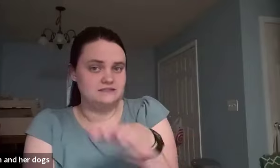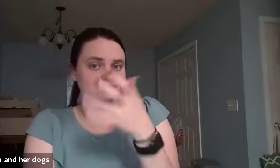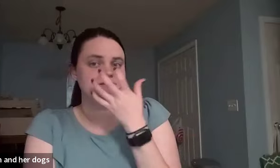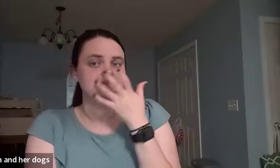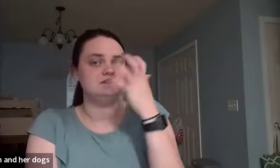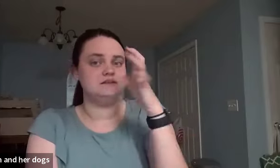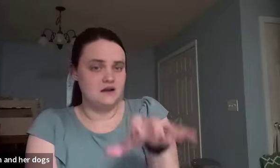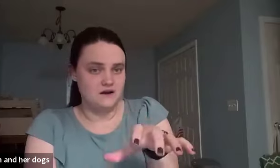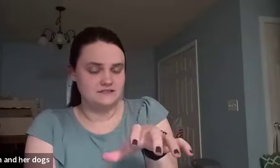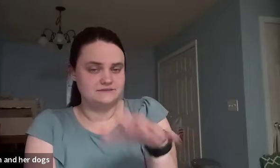hot.